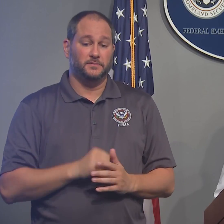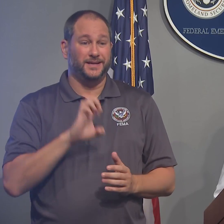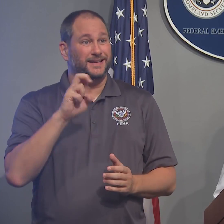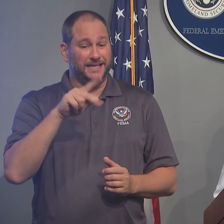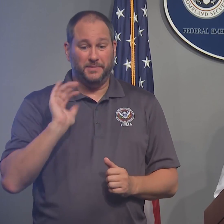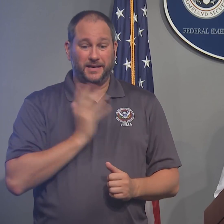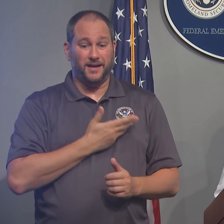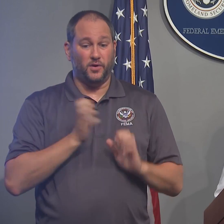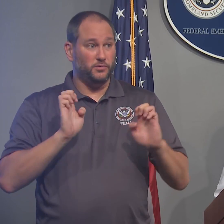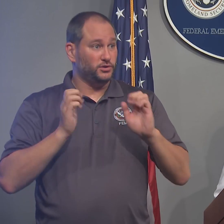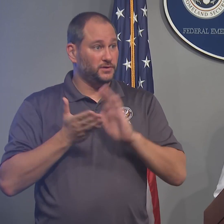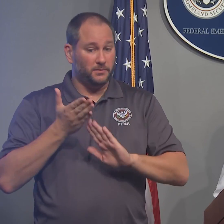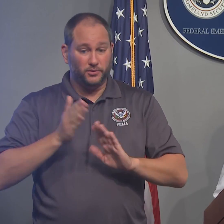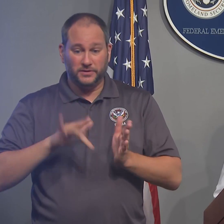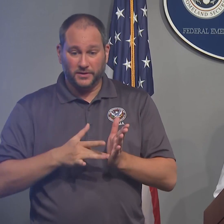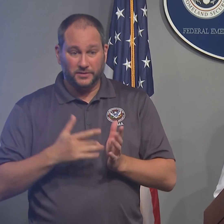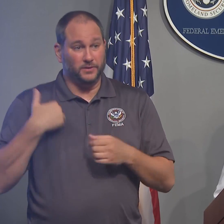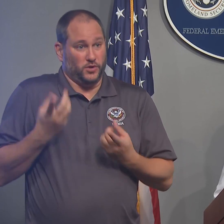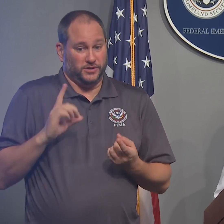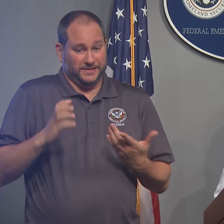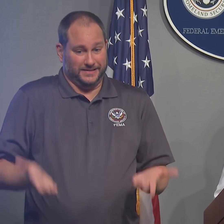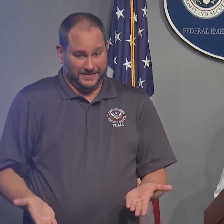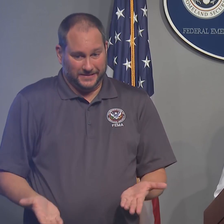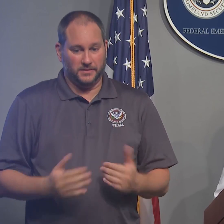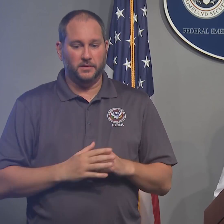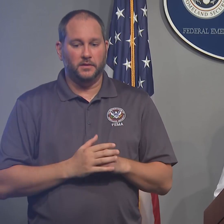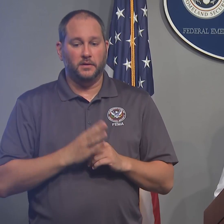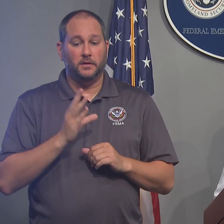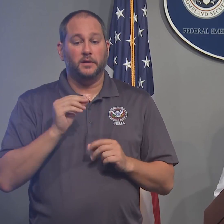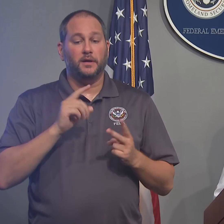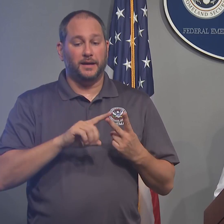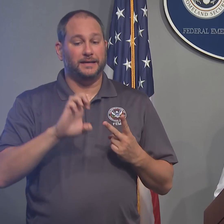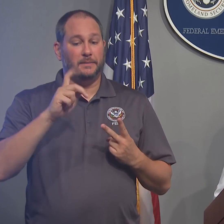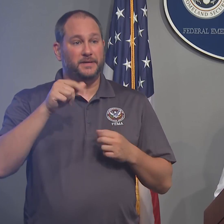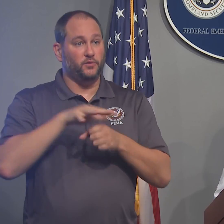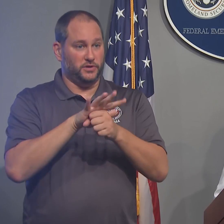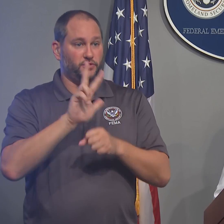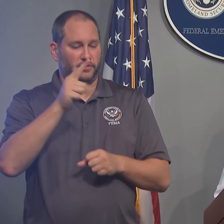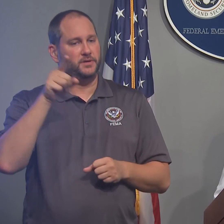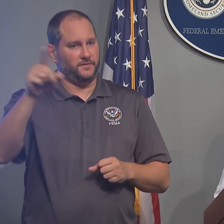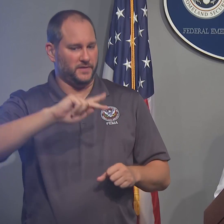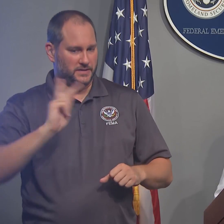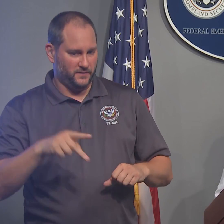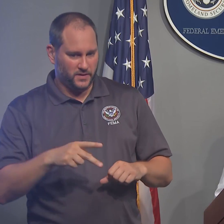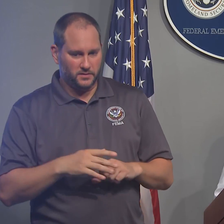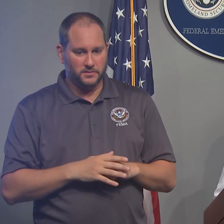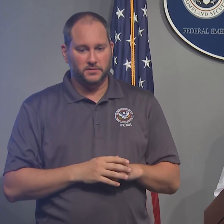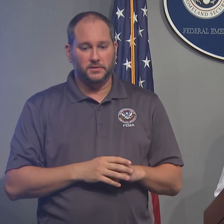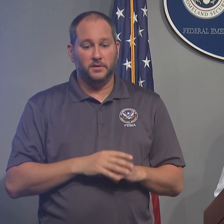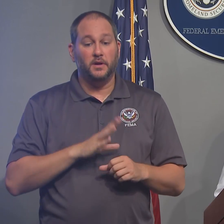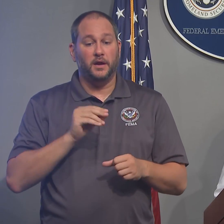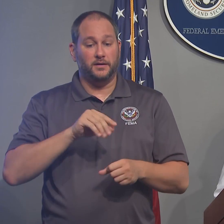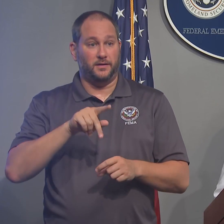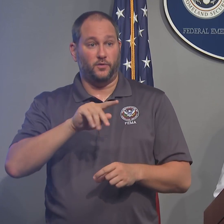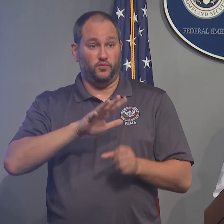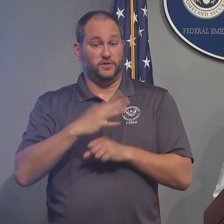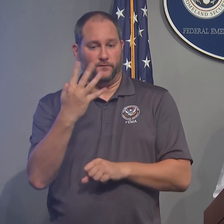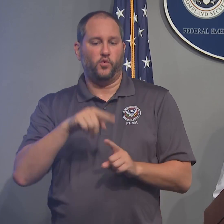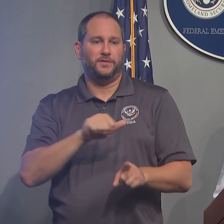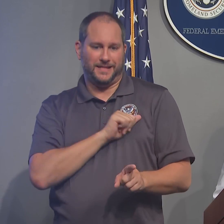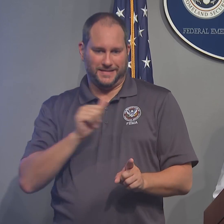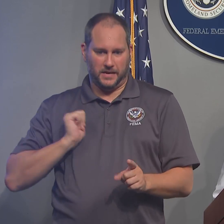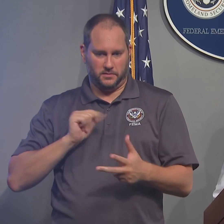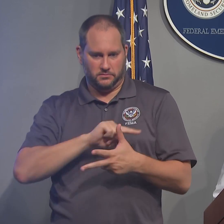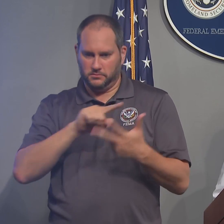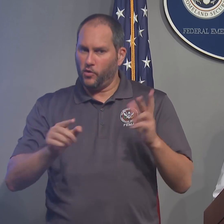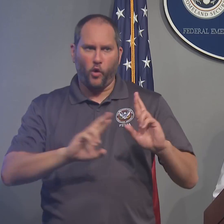Washington, D.C., in EPA Region 3, Philadelphia, and in EPA Region 4, Atlanta, Georgia, are all activated. We